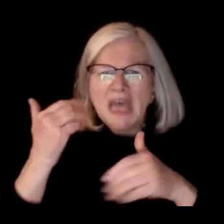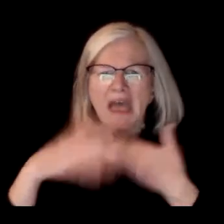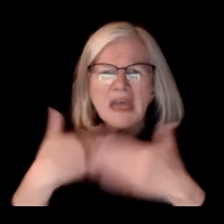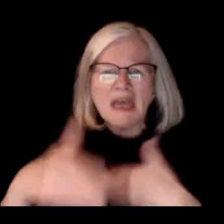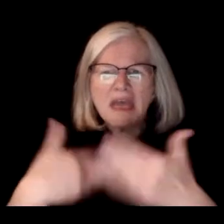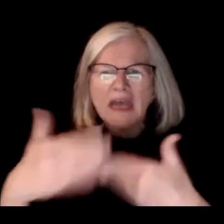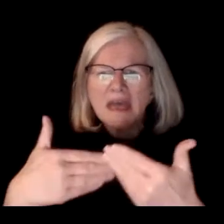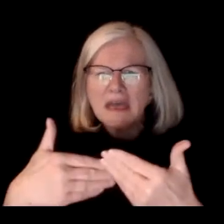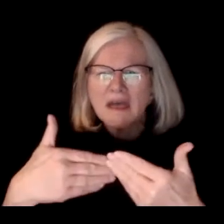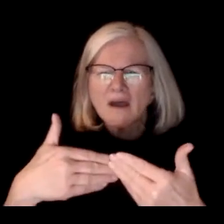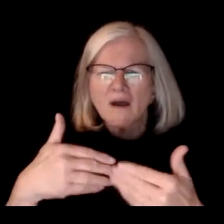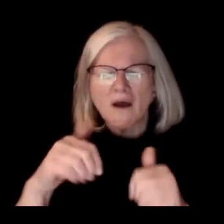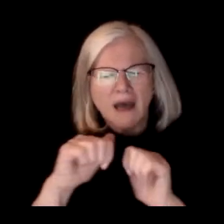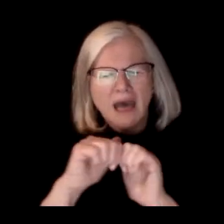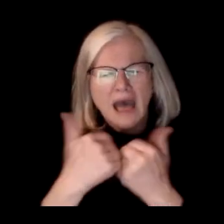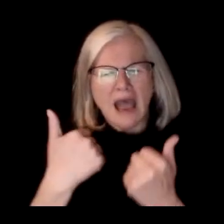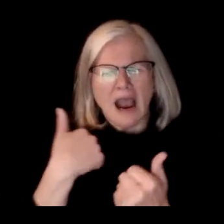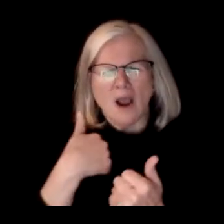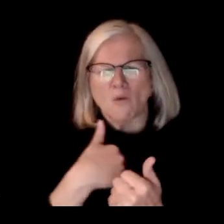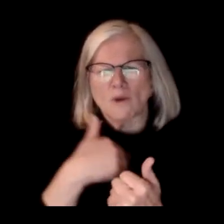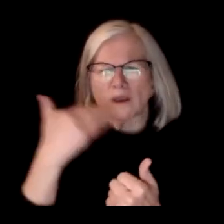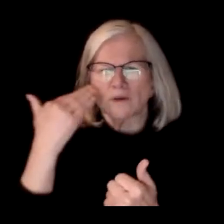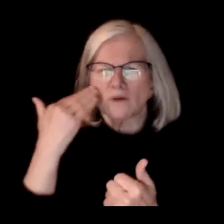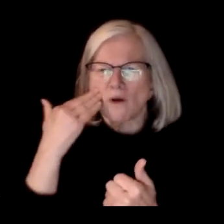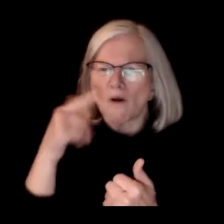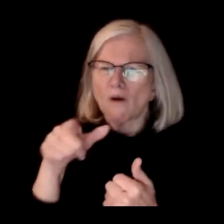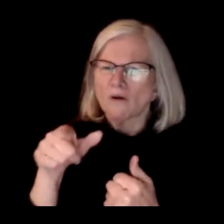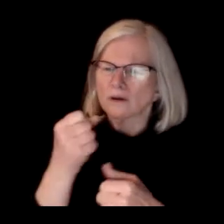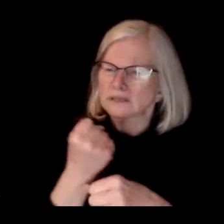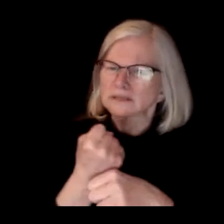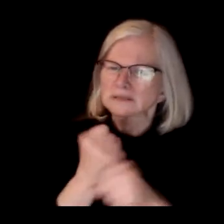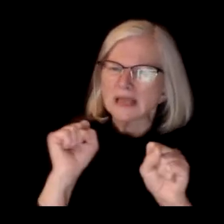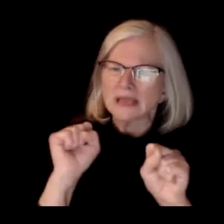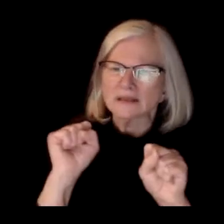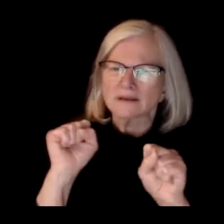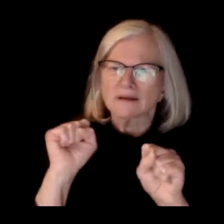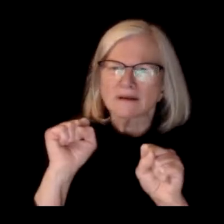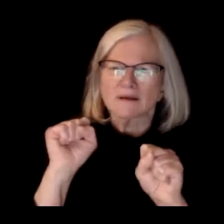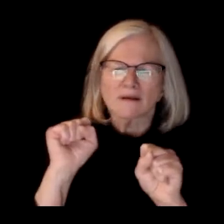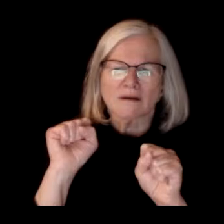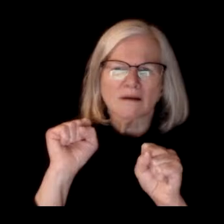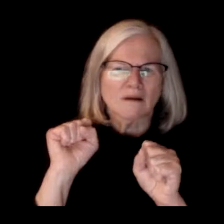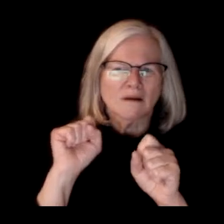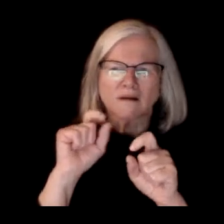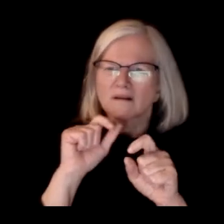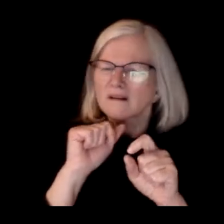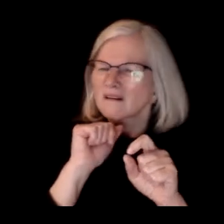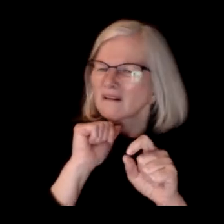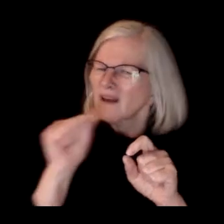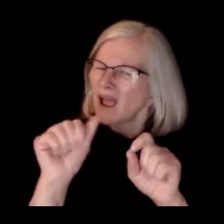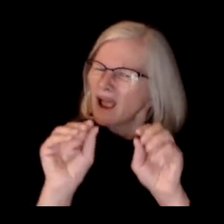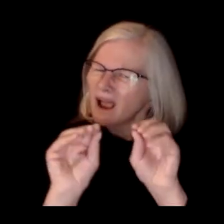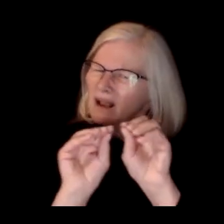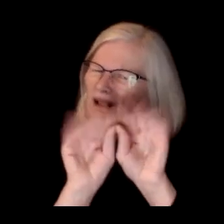the evaluation of the safety or the effectiveness? And those are that's information that